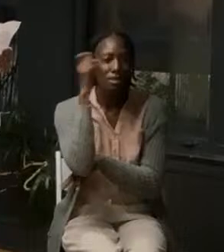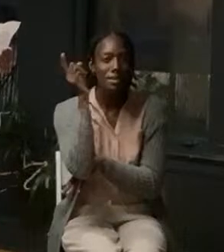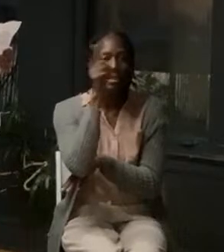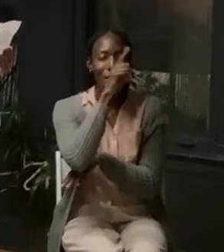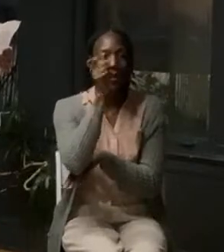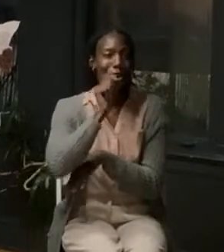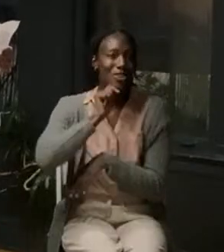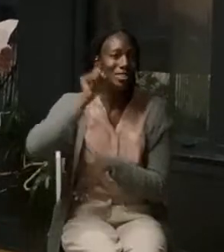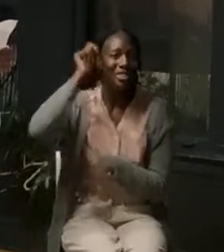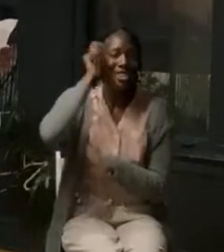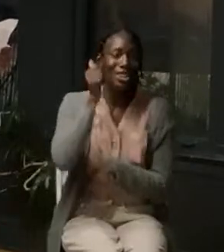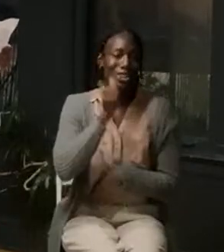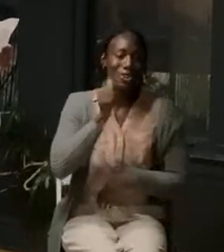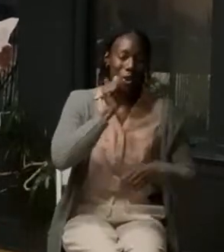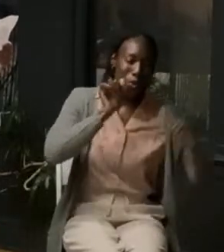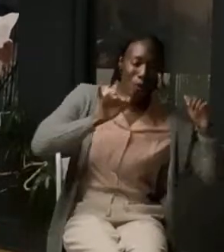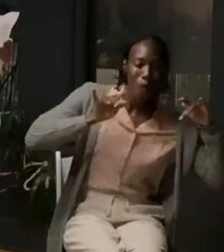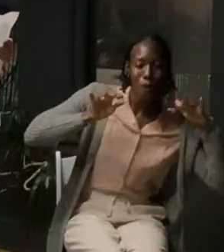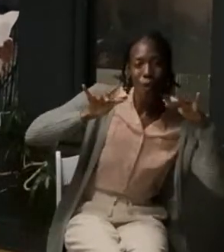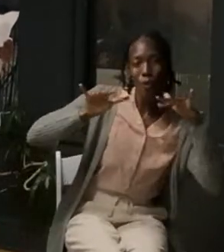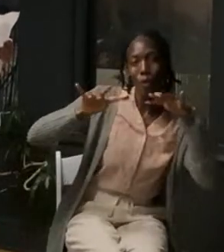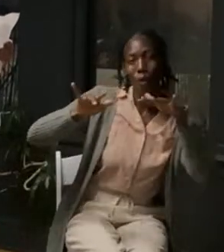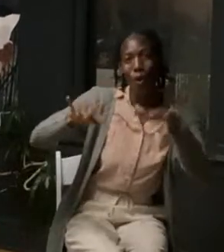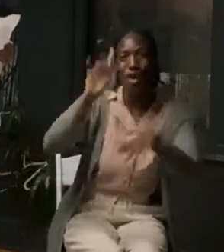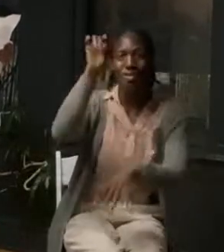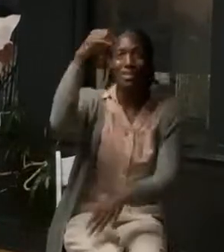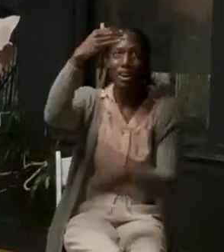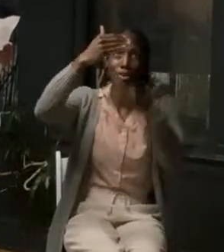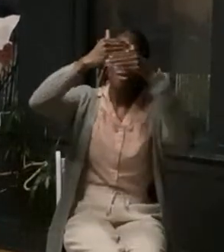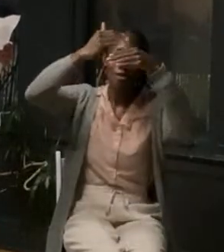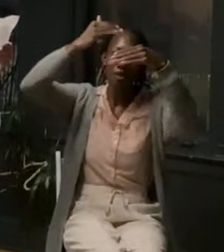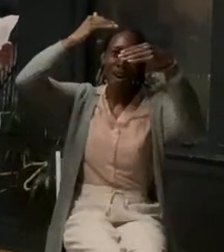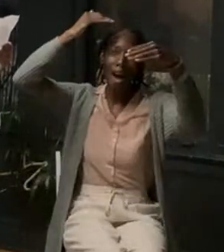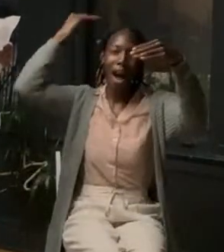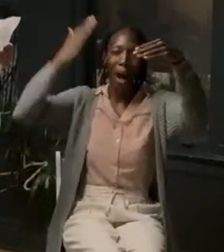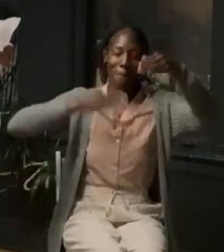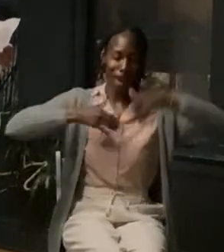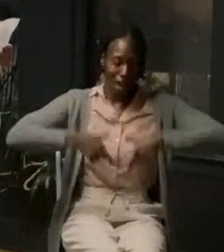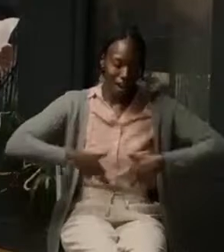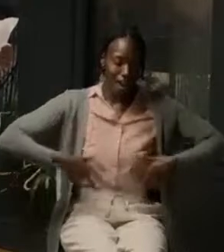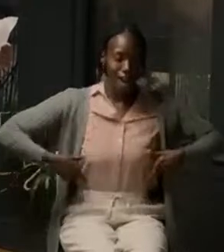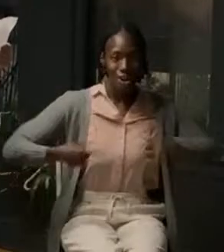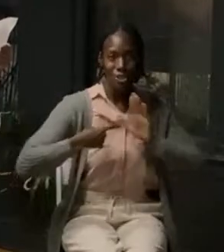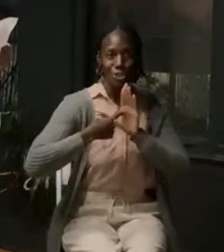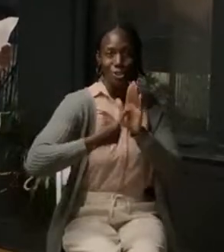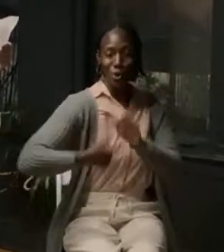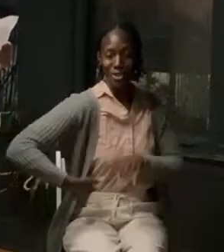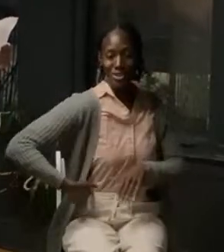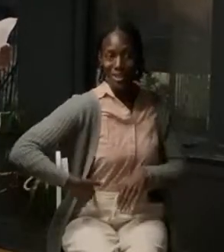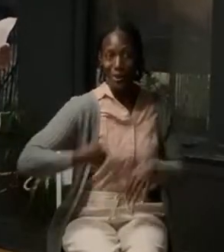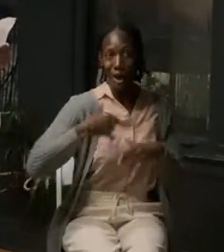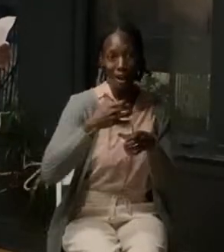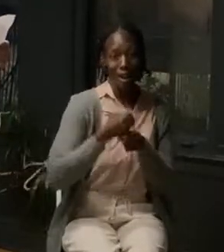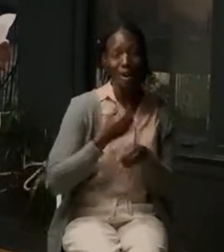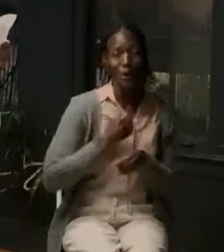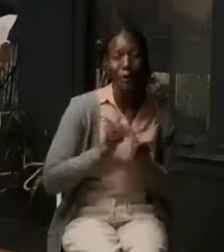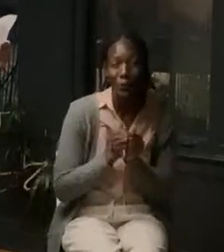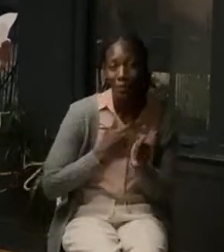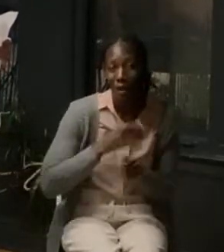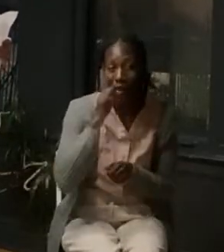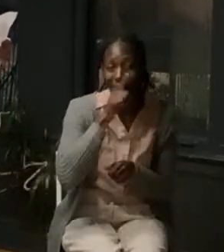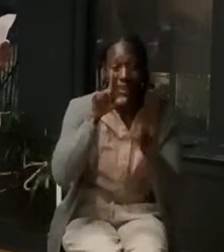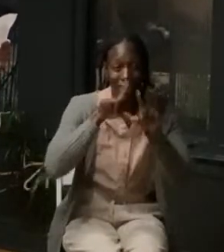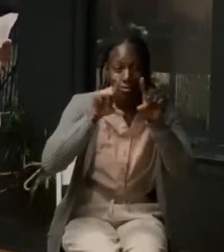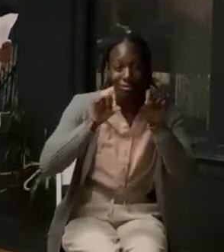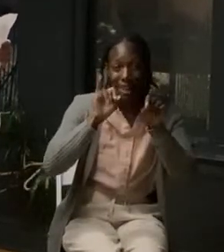teenage girls flock. The sunroof opened, my crop top exposed the tattoo I'd gotten with a fake ID, and I slipped